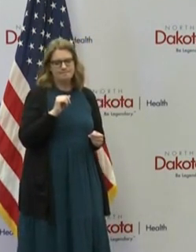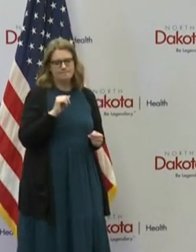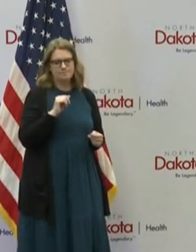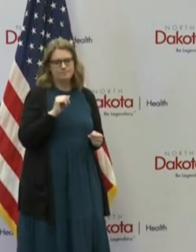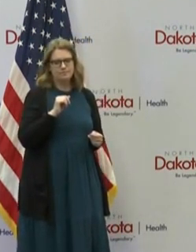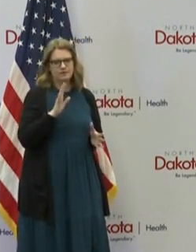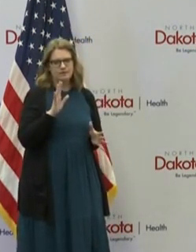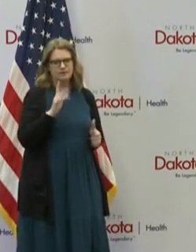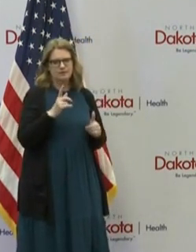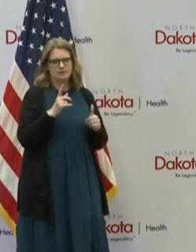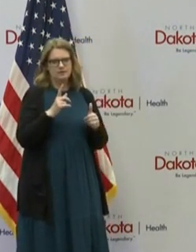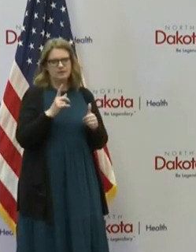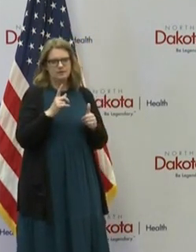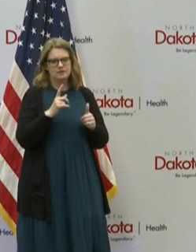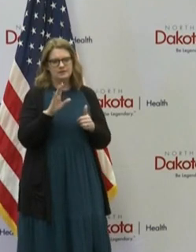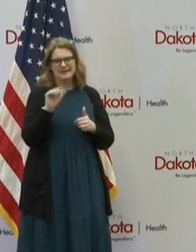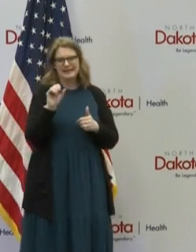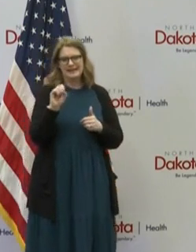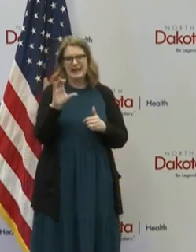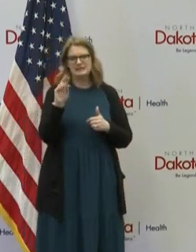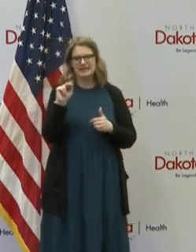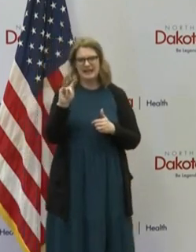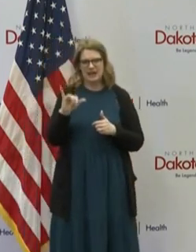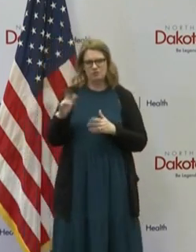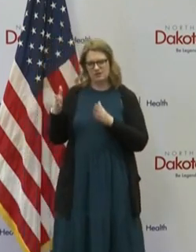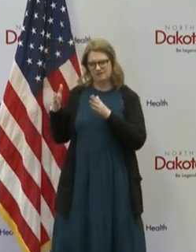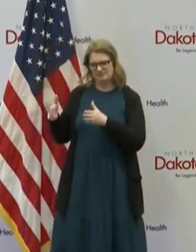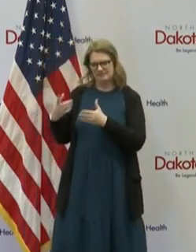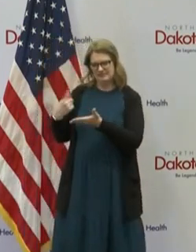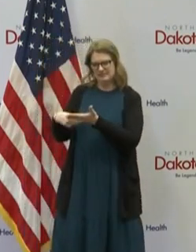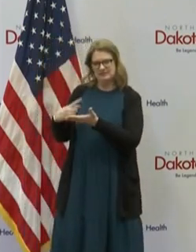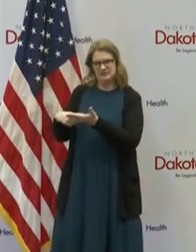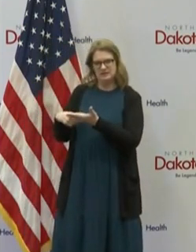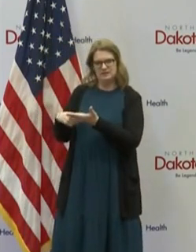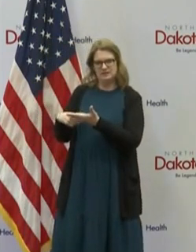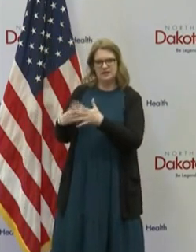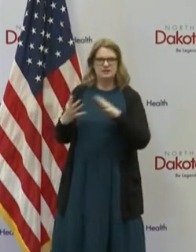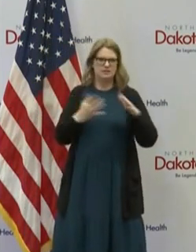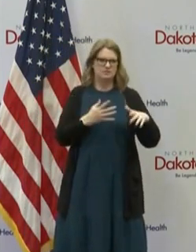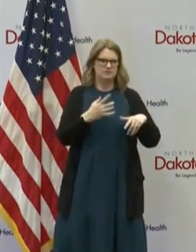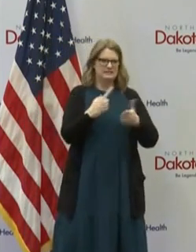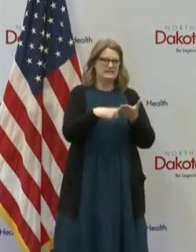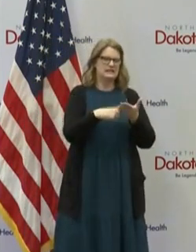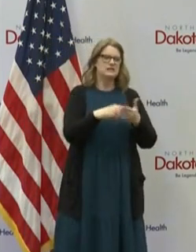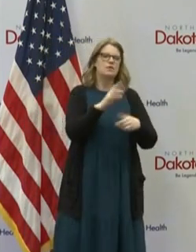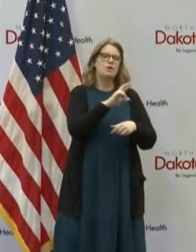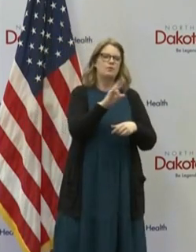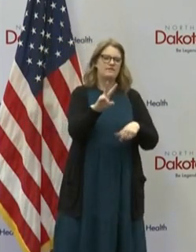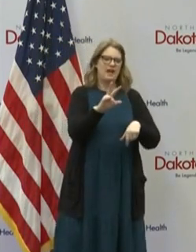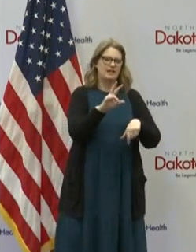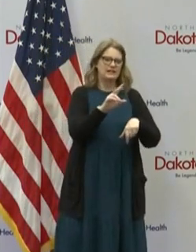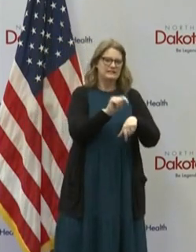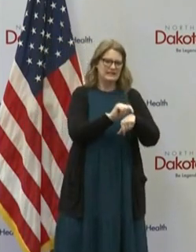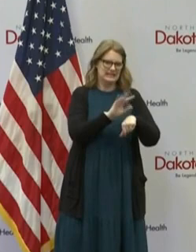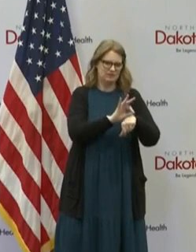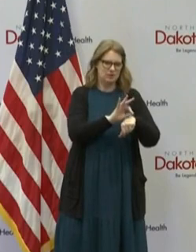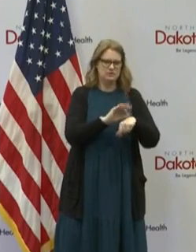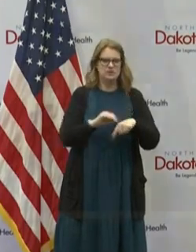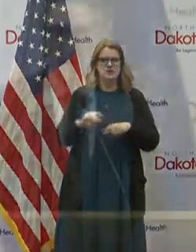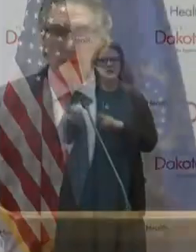give an update on Cass County, and then I'll talk about the Red River Valley Task Force. But let's pull up the Cass County